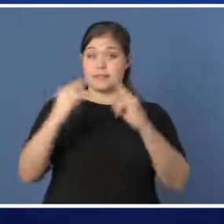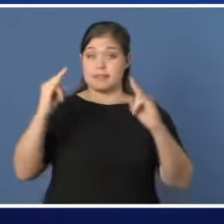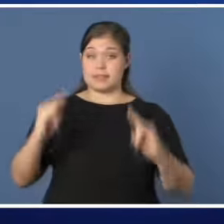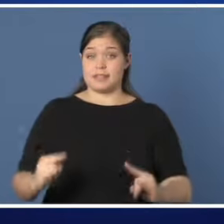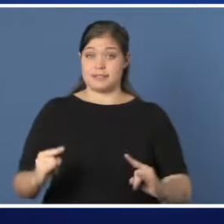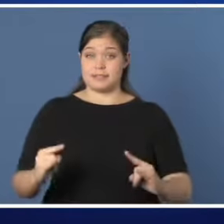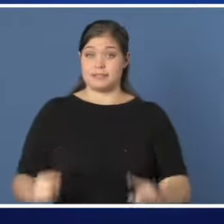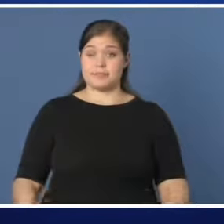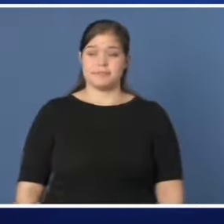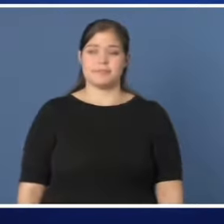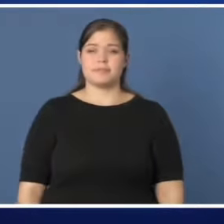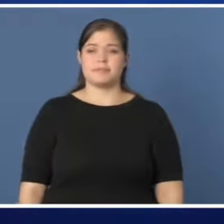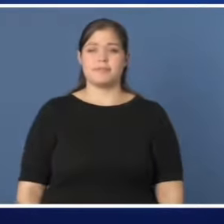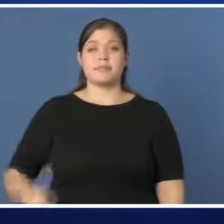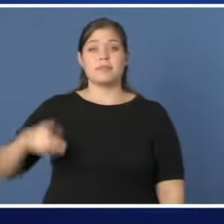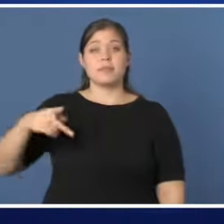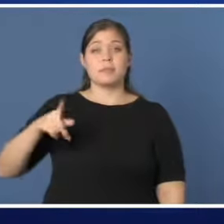Tent.